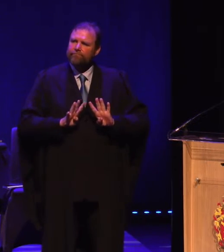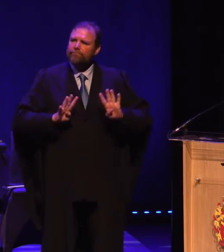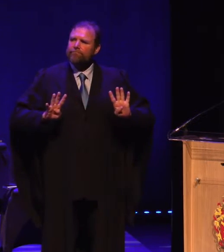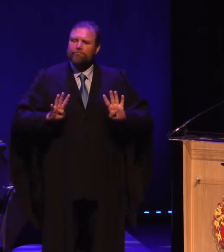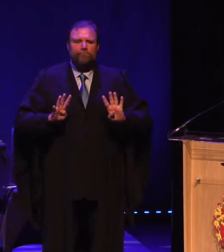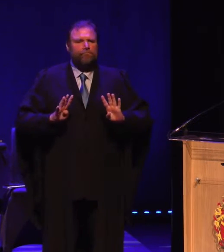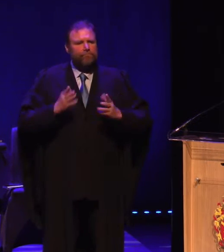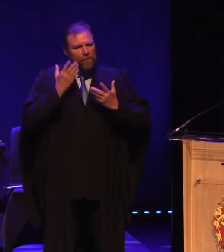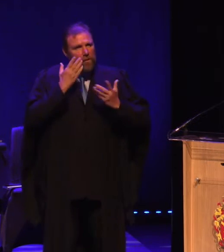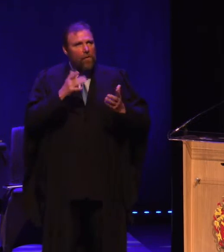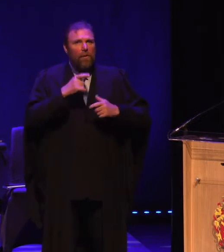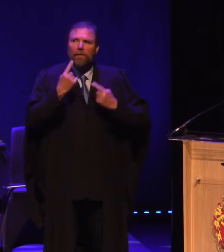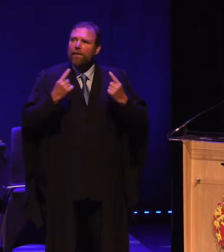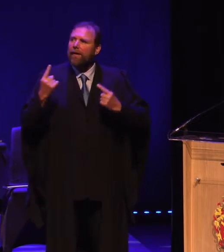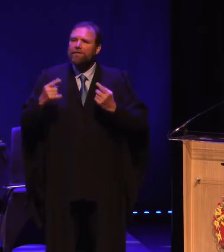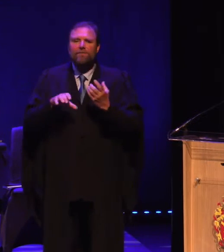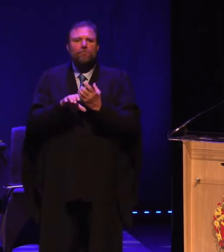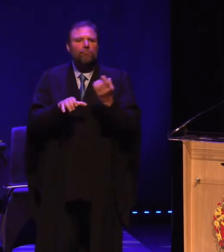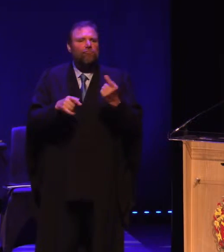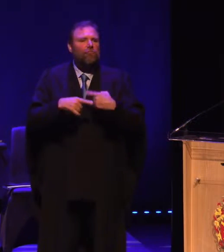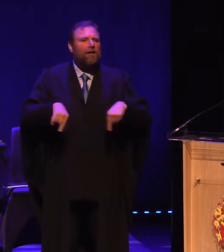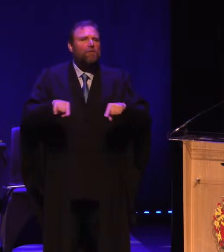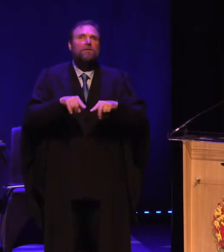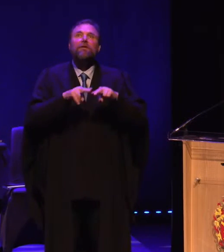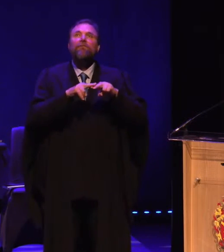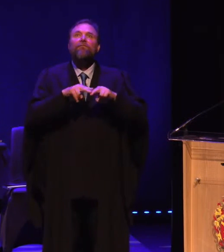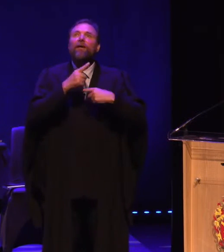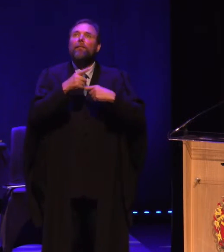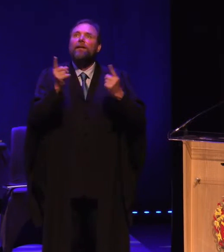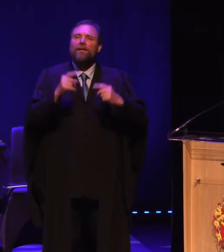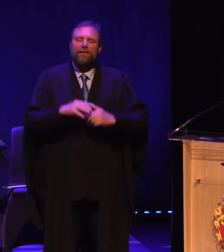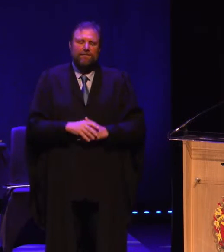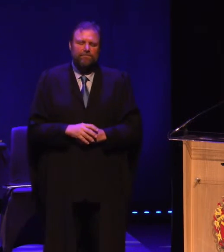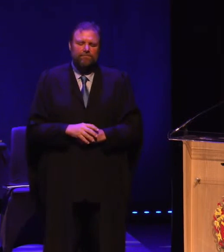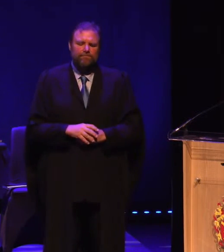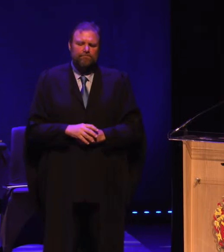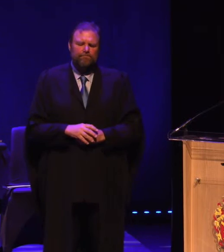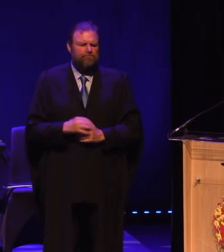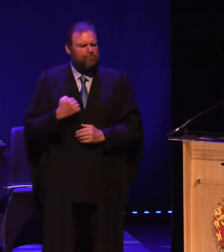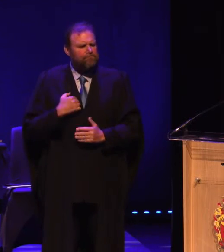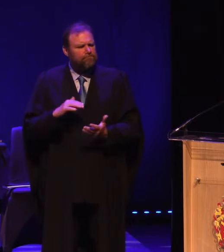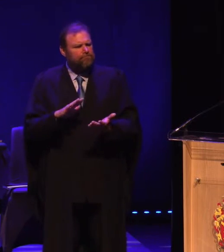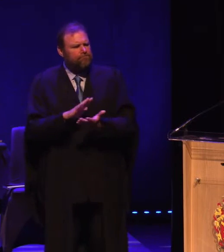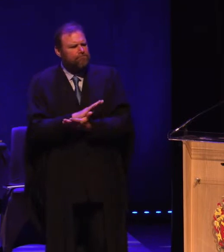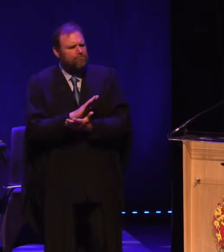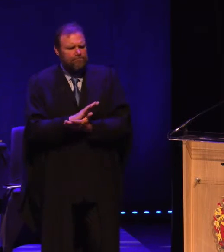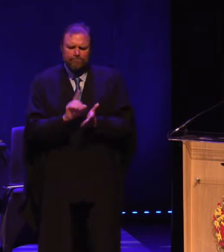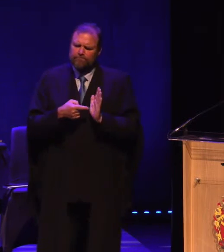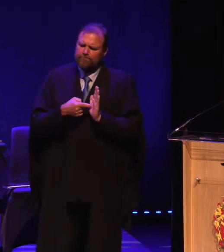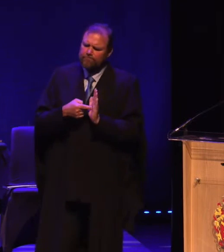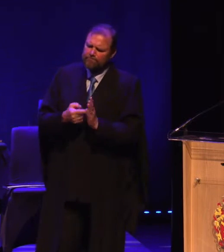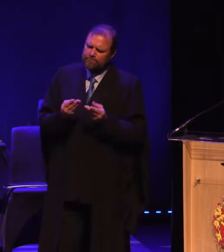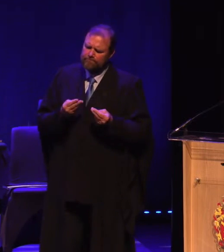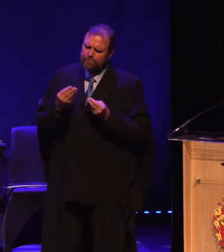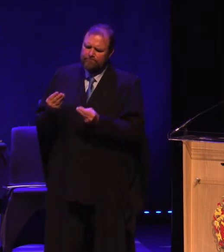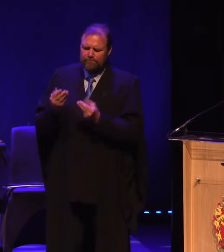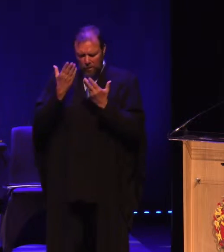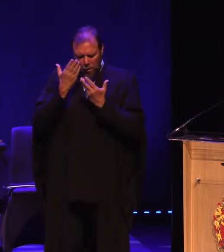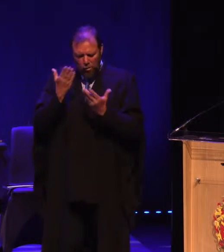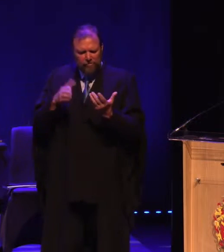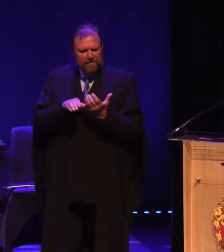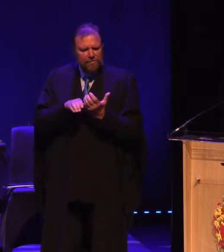colleagues, honoured guests, graduands, family and friends, it is my pleasure to present the award of an honorary